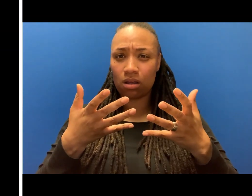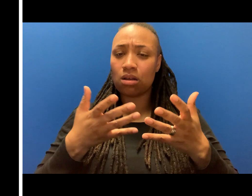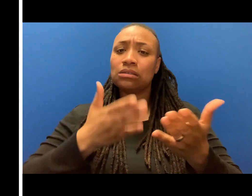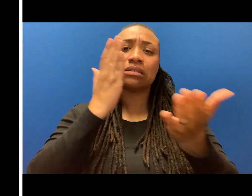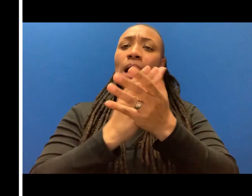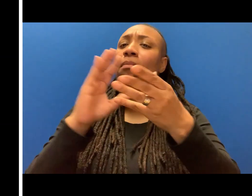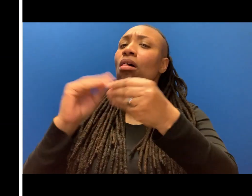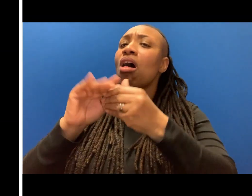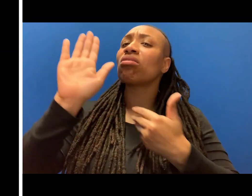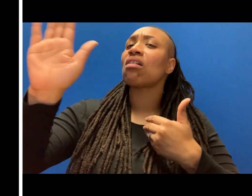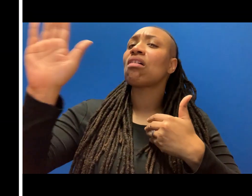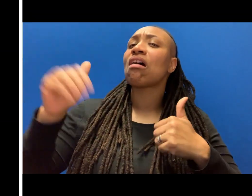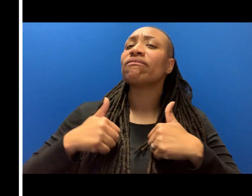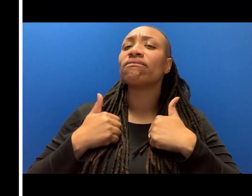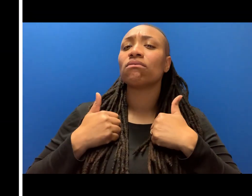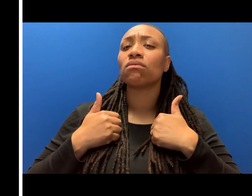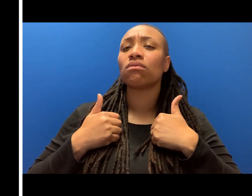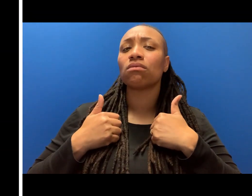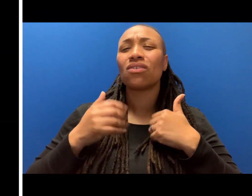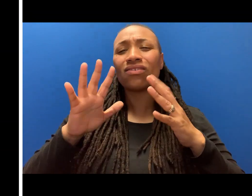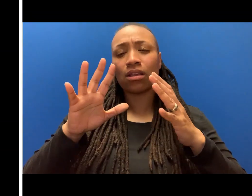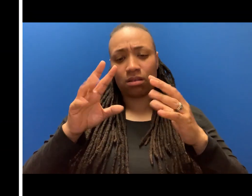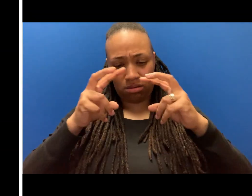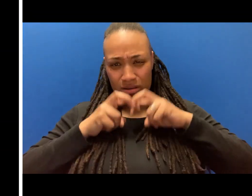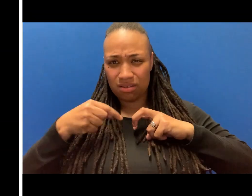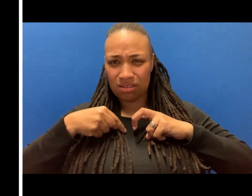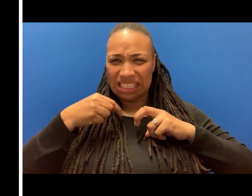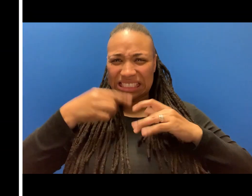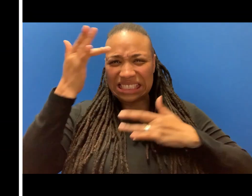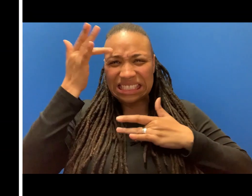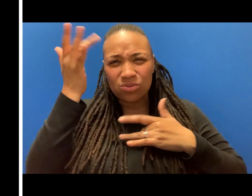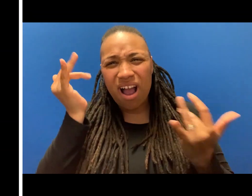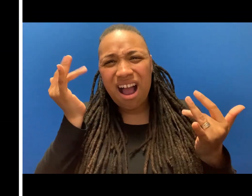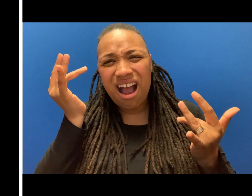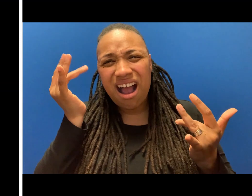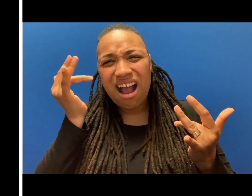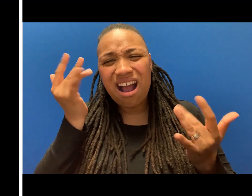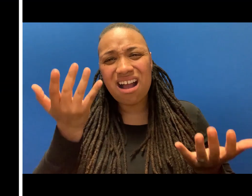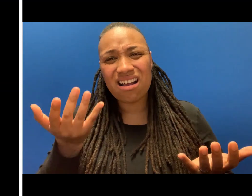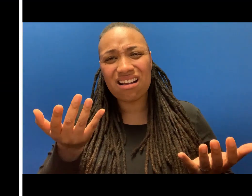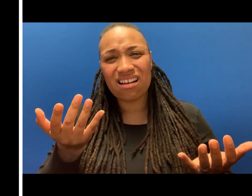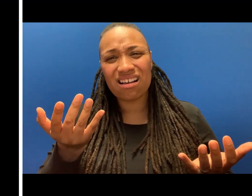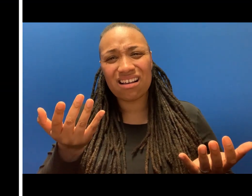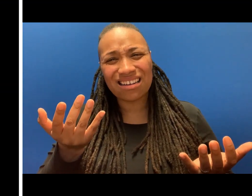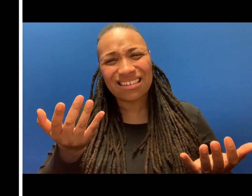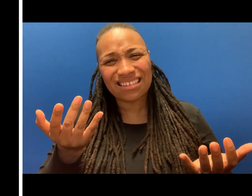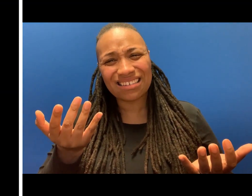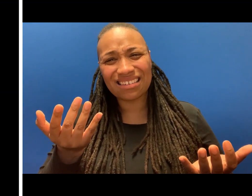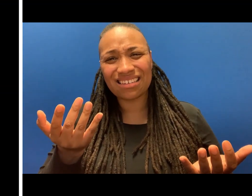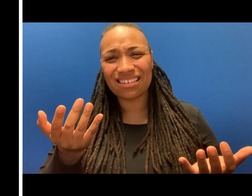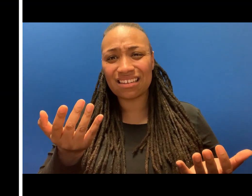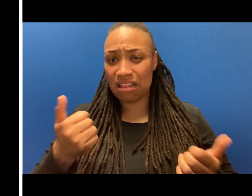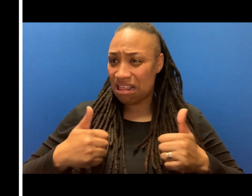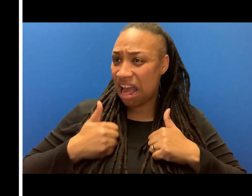Haley needed to stop that whole conversation and say, we are sick. Listen to us. Right now we are